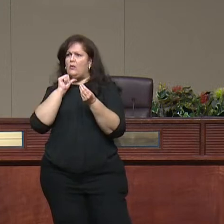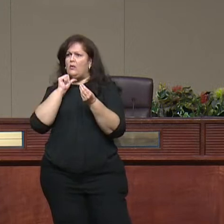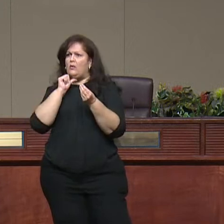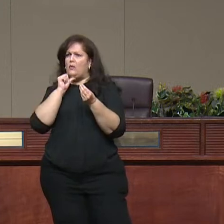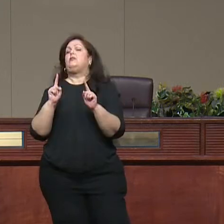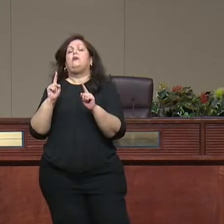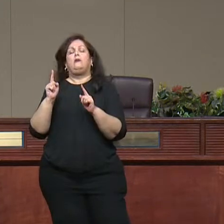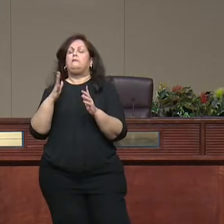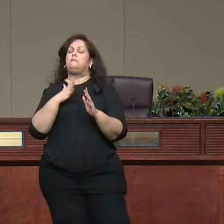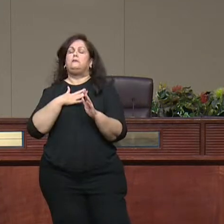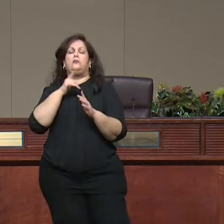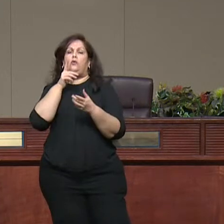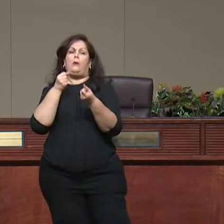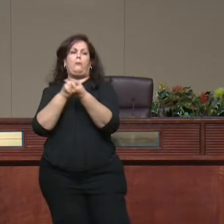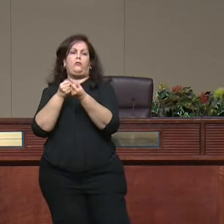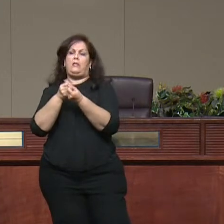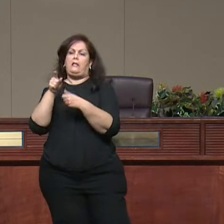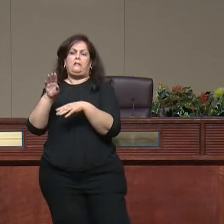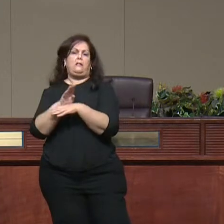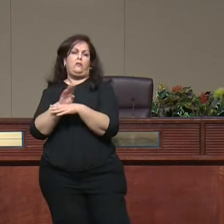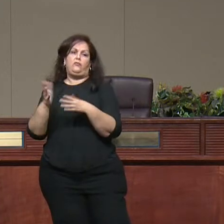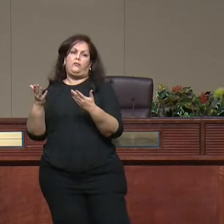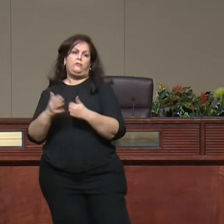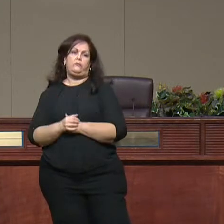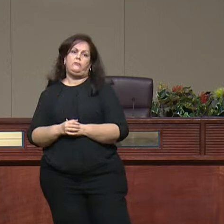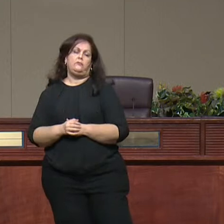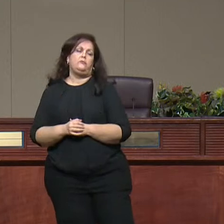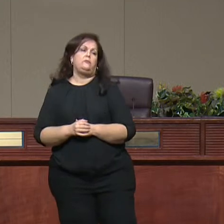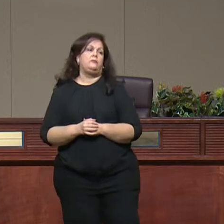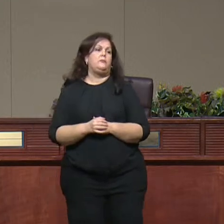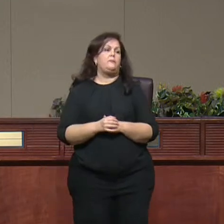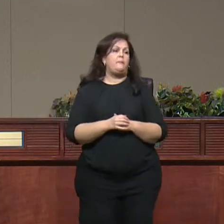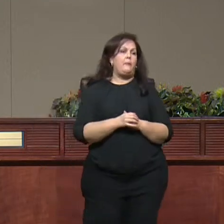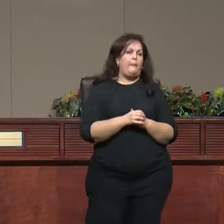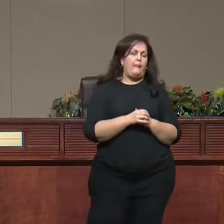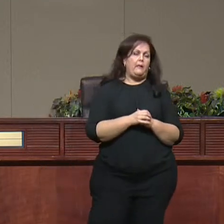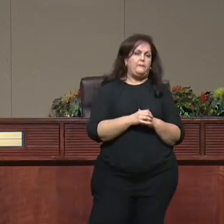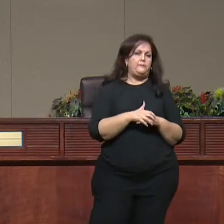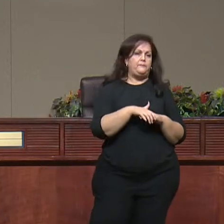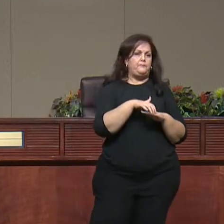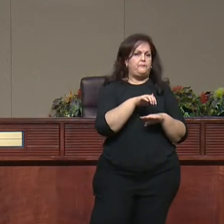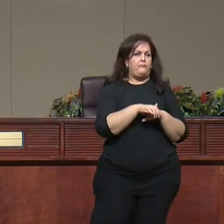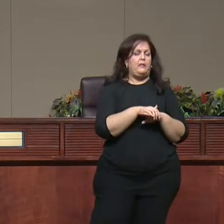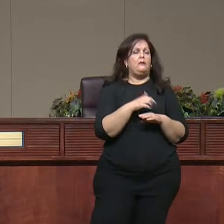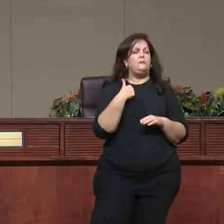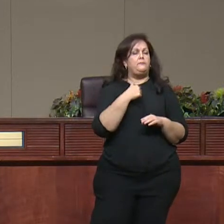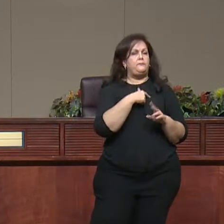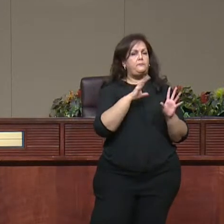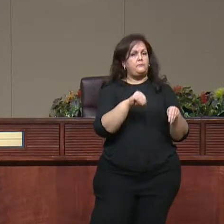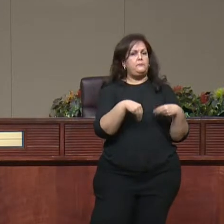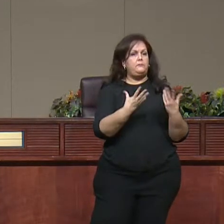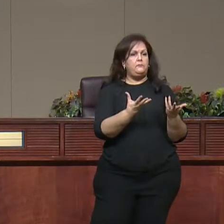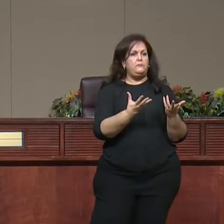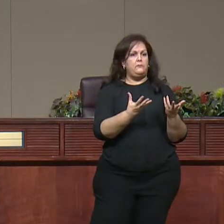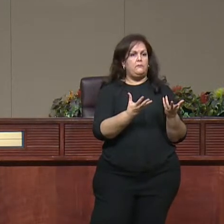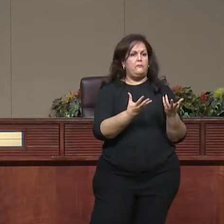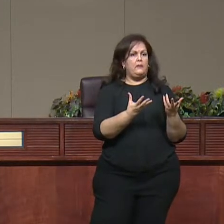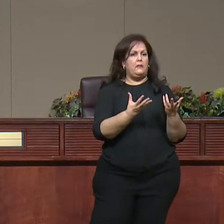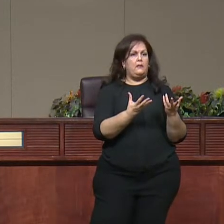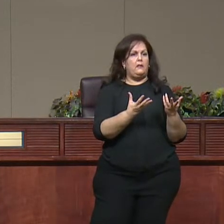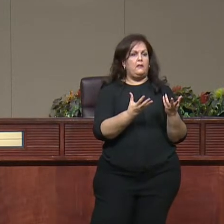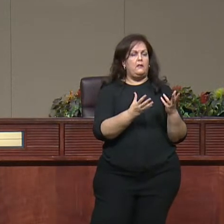hacerlo, que por favor no patrocinen el local. We have endeavored to provide